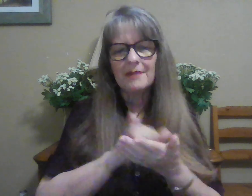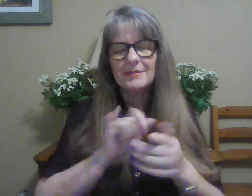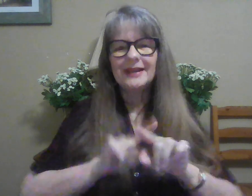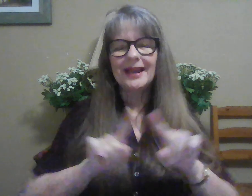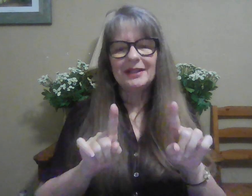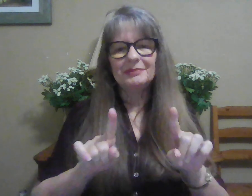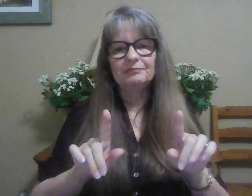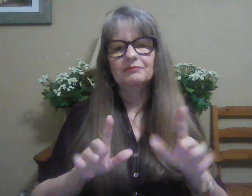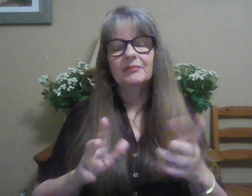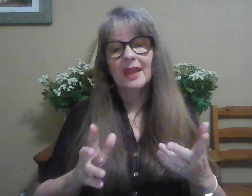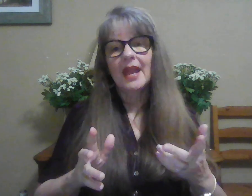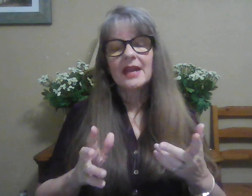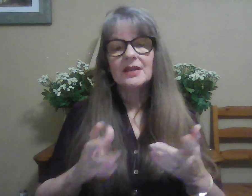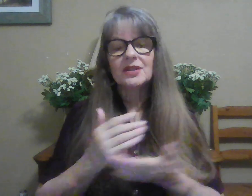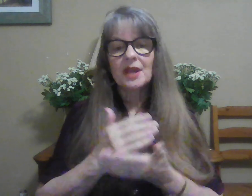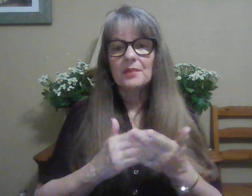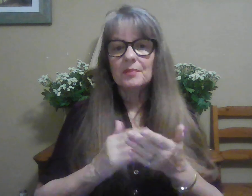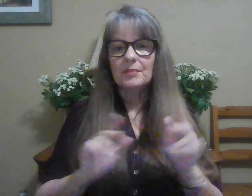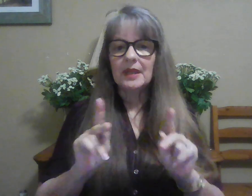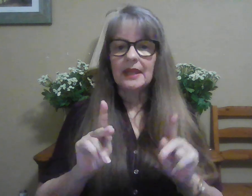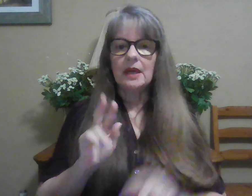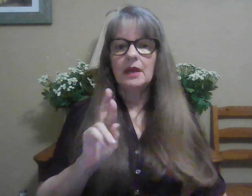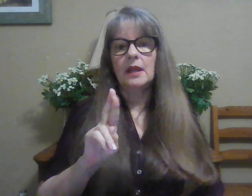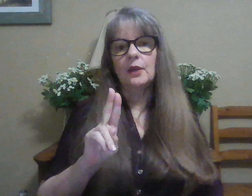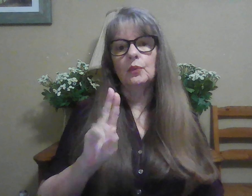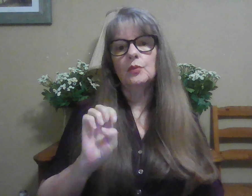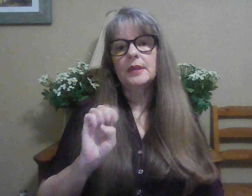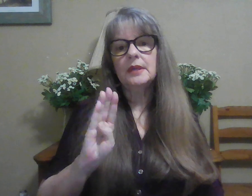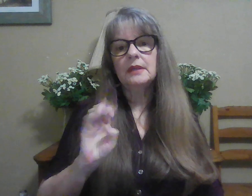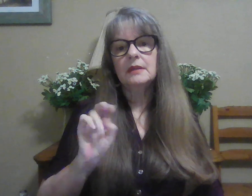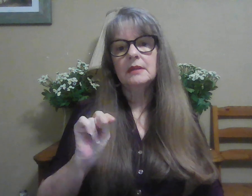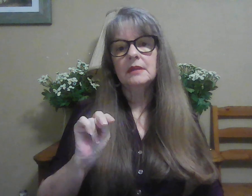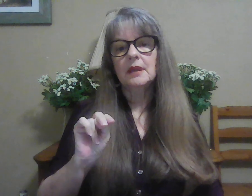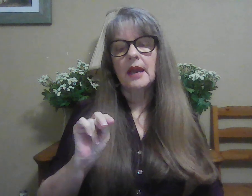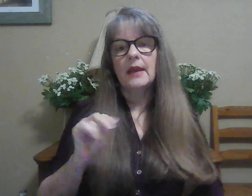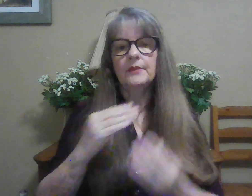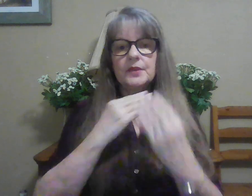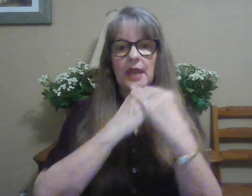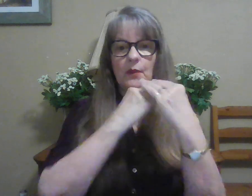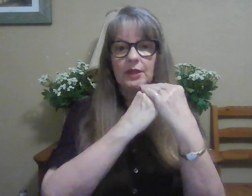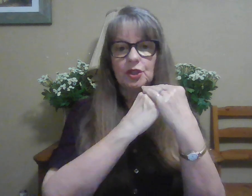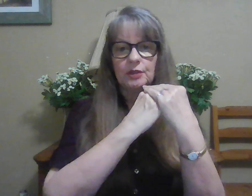But some, like a Reuben sandwich.